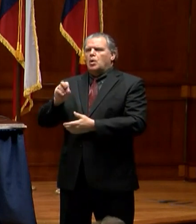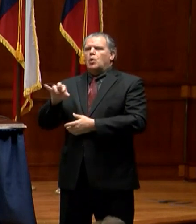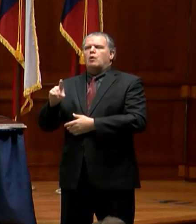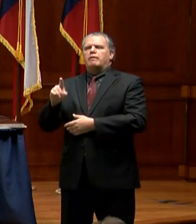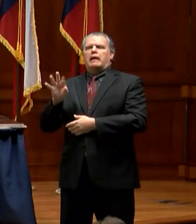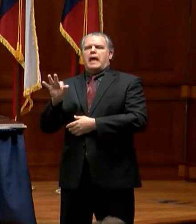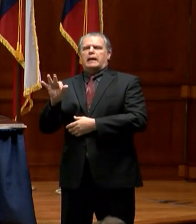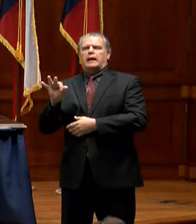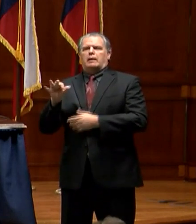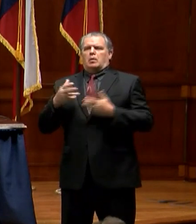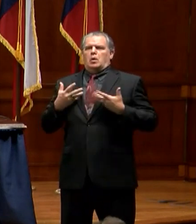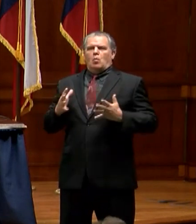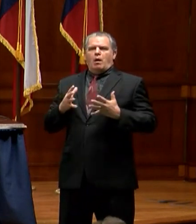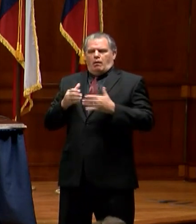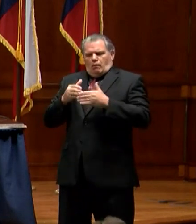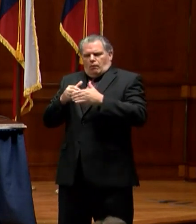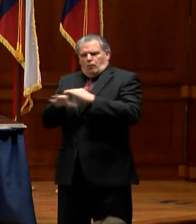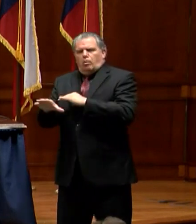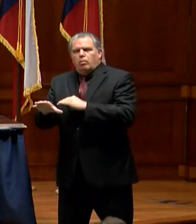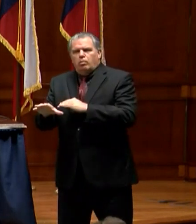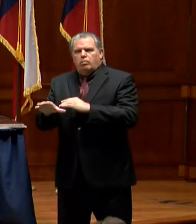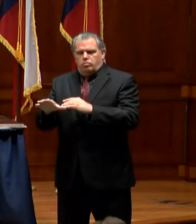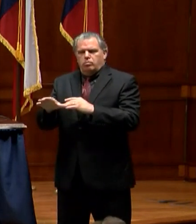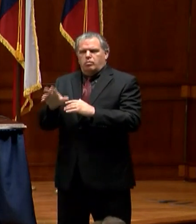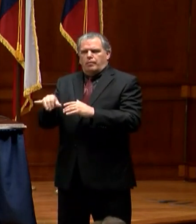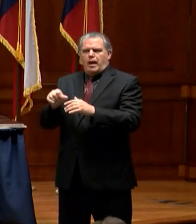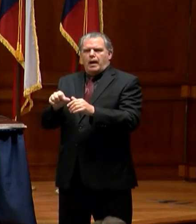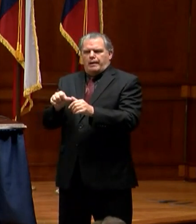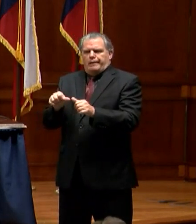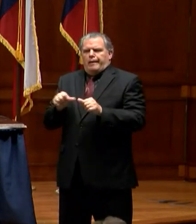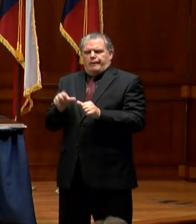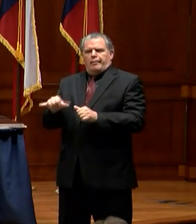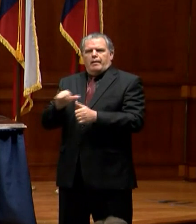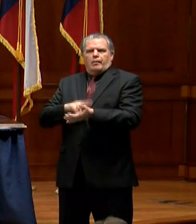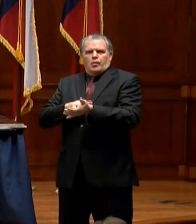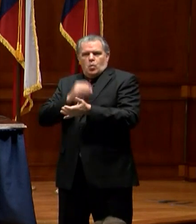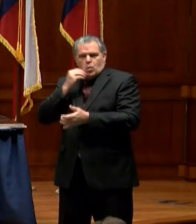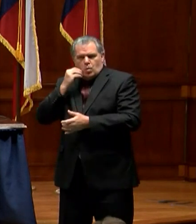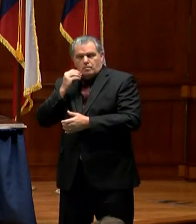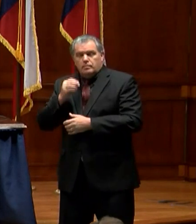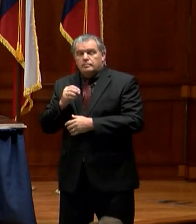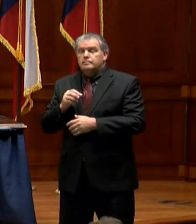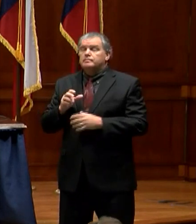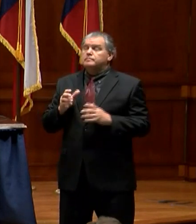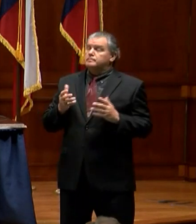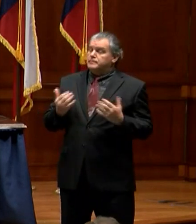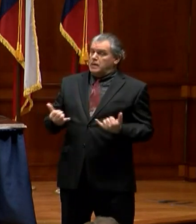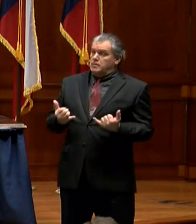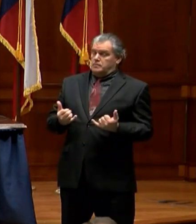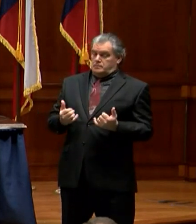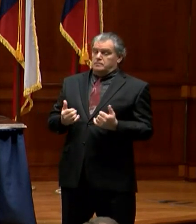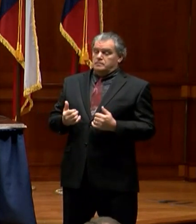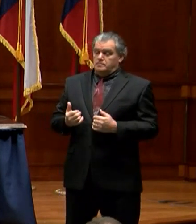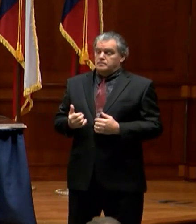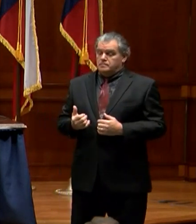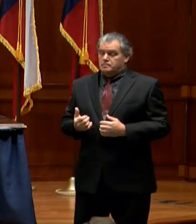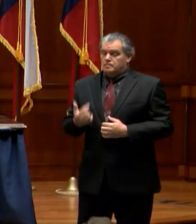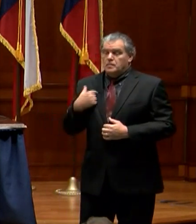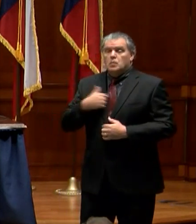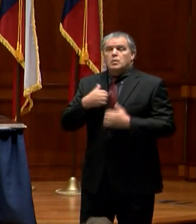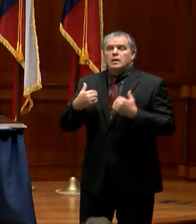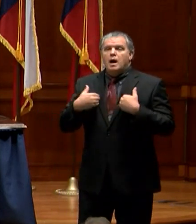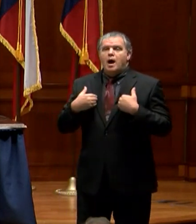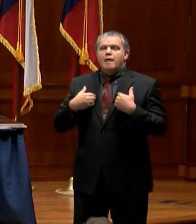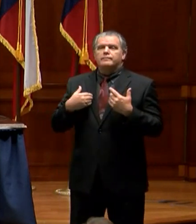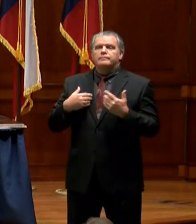from entering into that location. That said, what we have is we have what I would categorize as